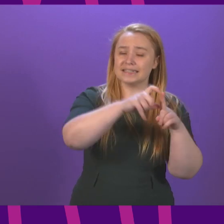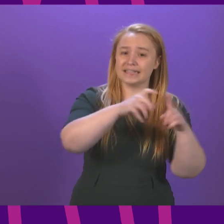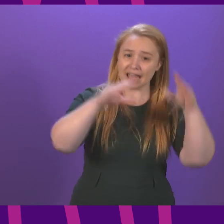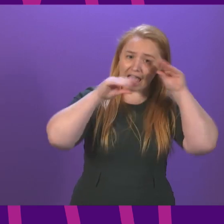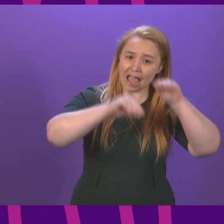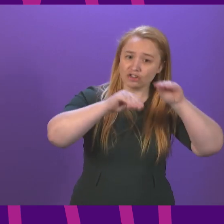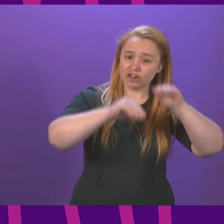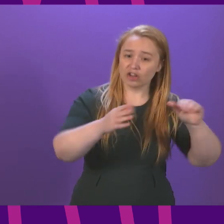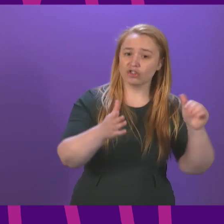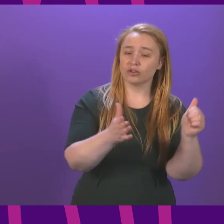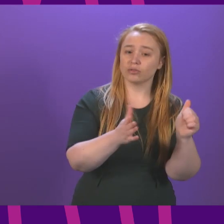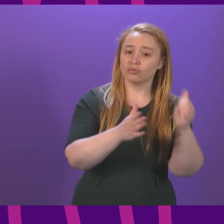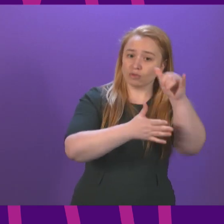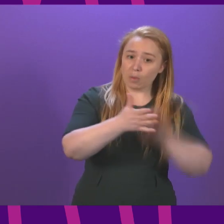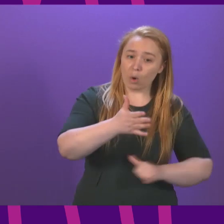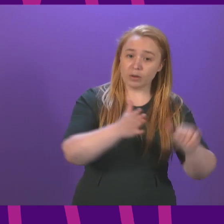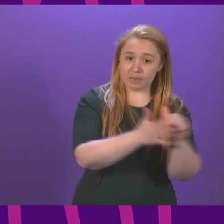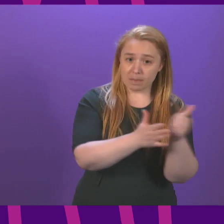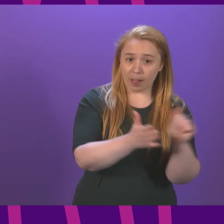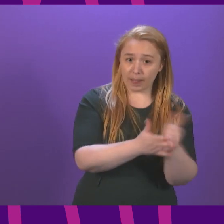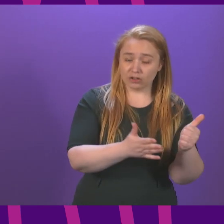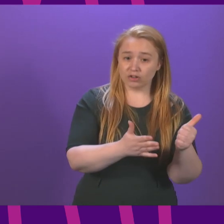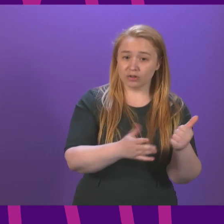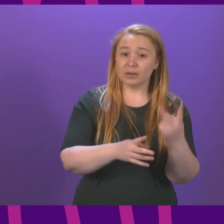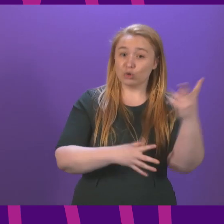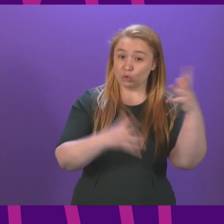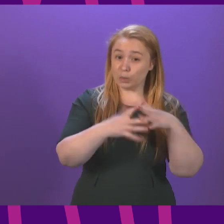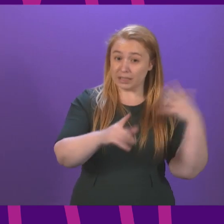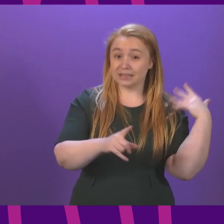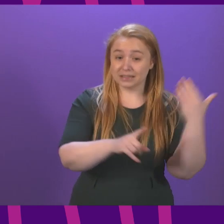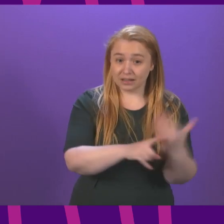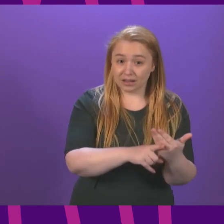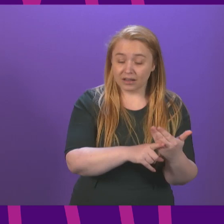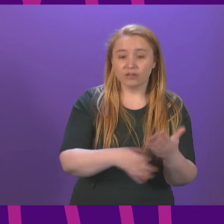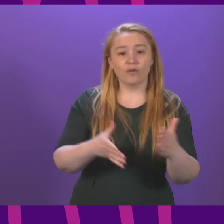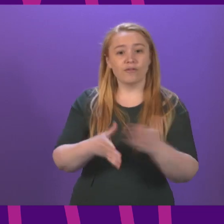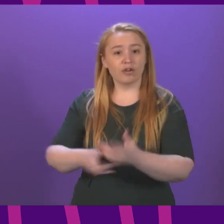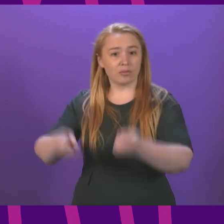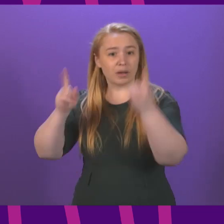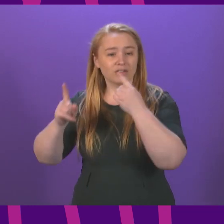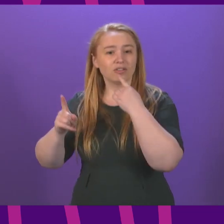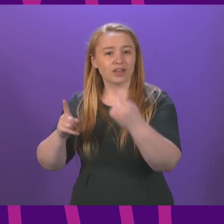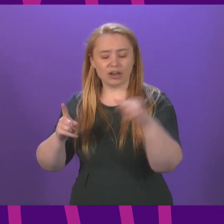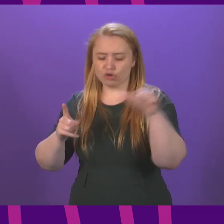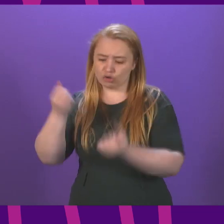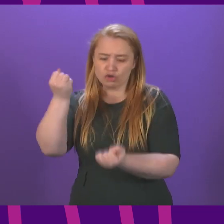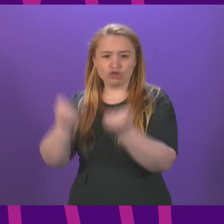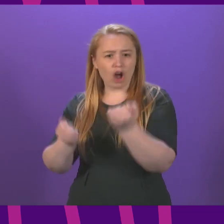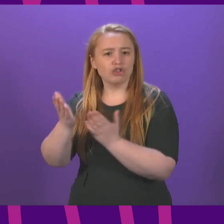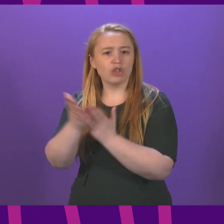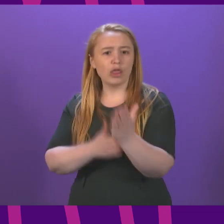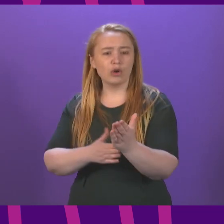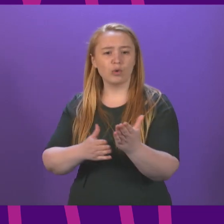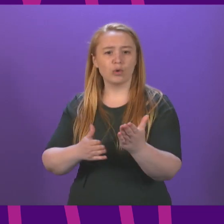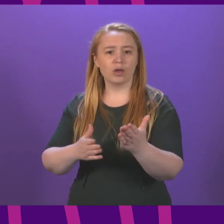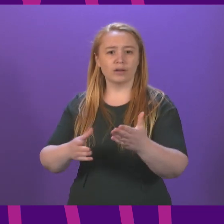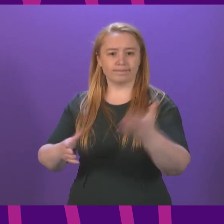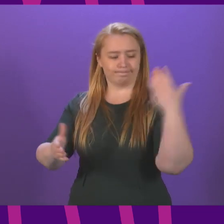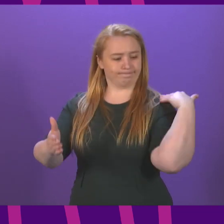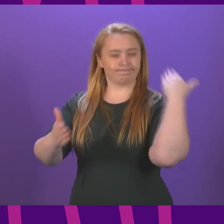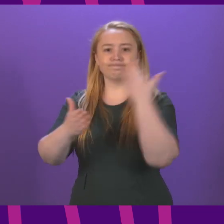published. The First Minister said we should judge her on a record on education. But that can't be done